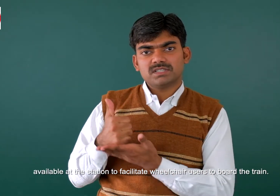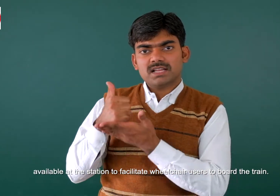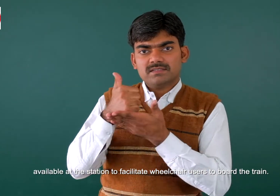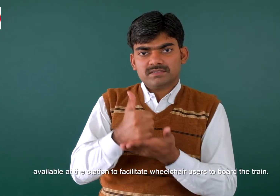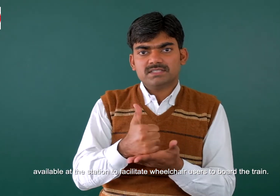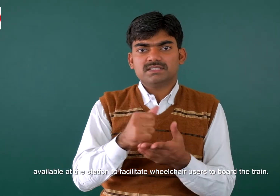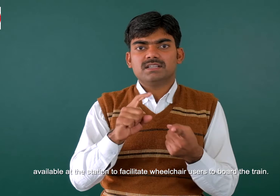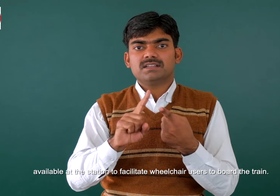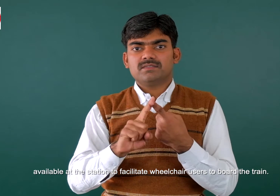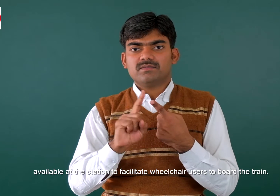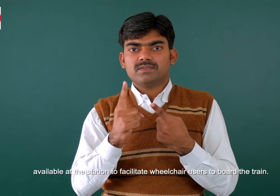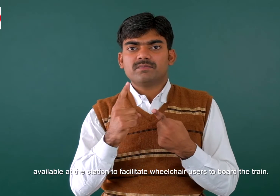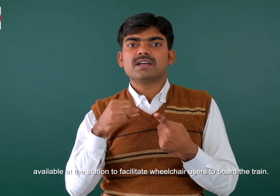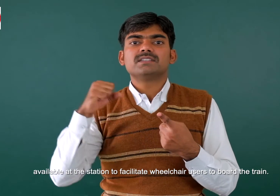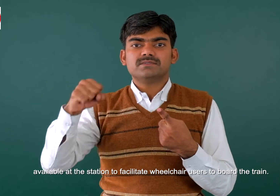users to board the train.